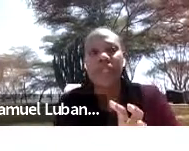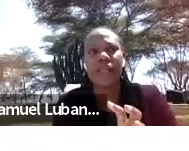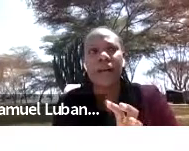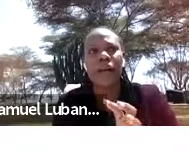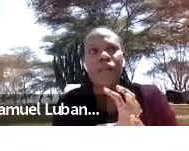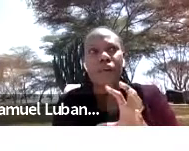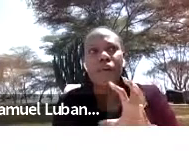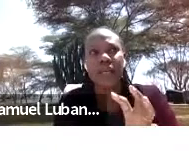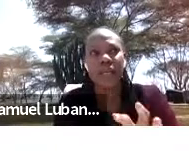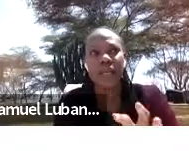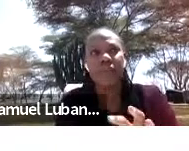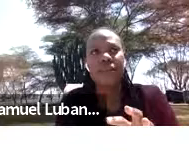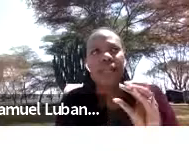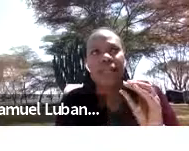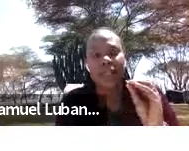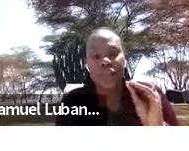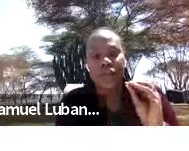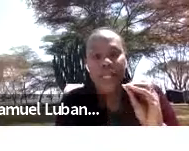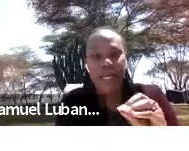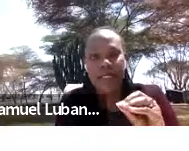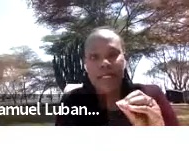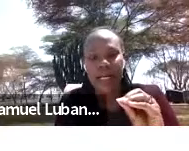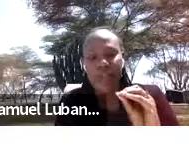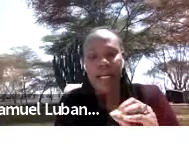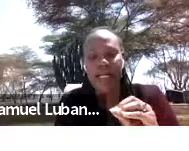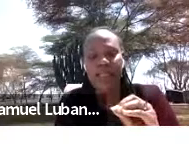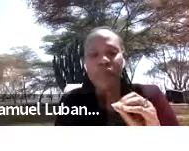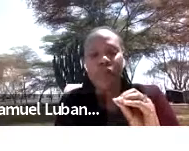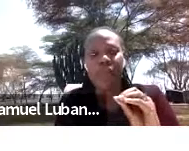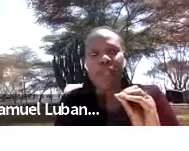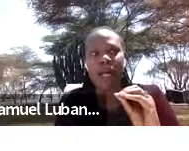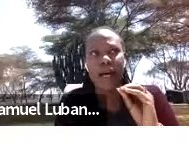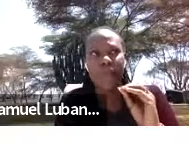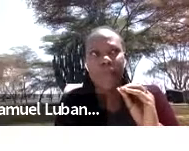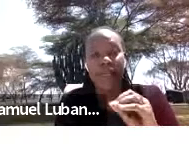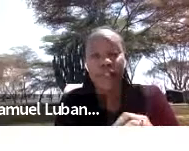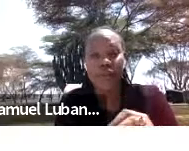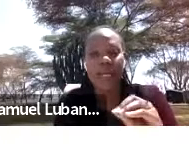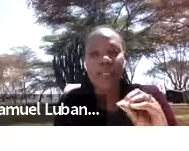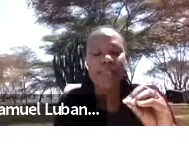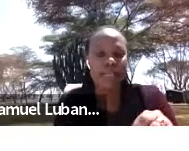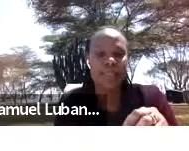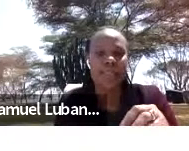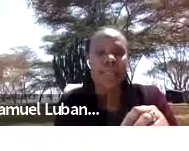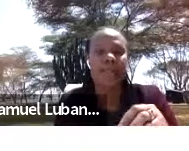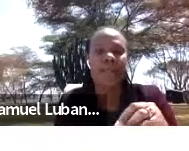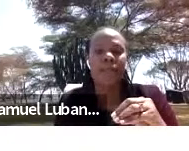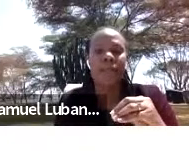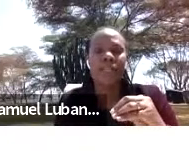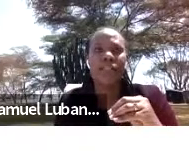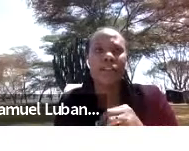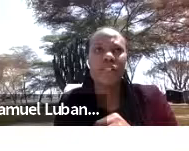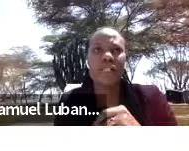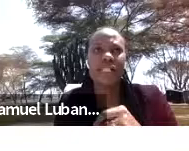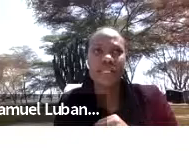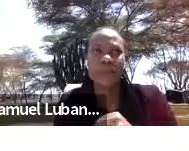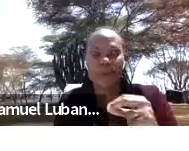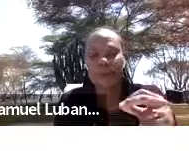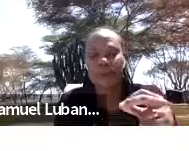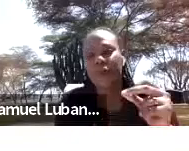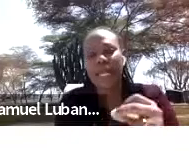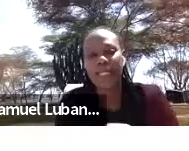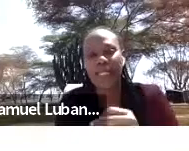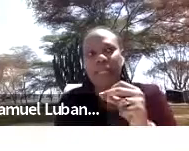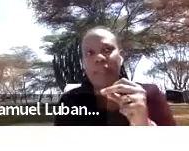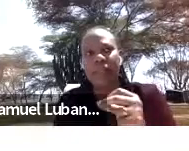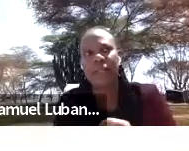trying to depict for you here that today a child who is under 2 and is stunted, it's not just a